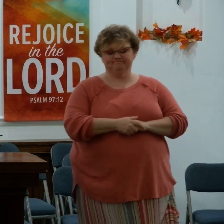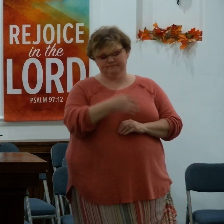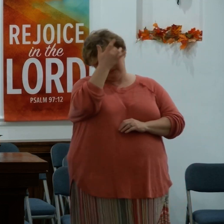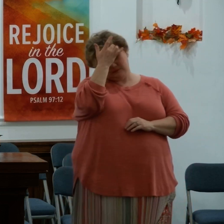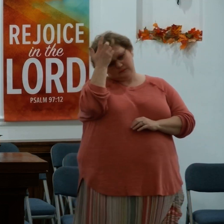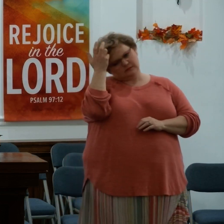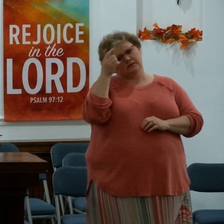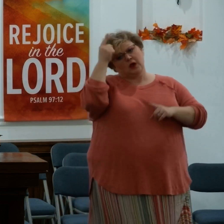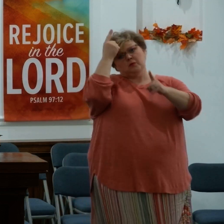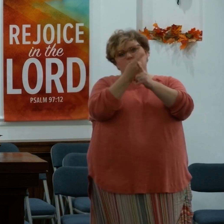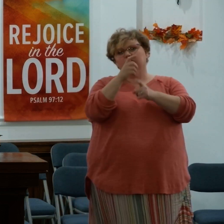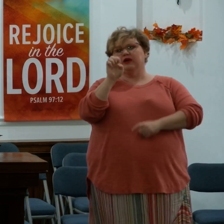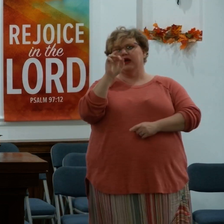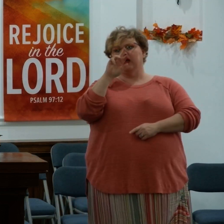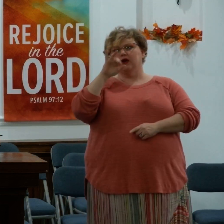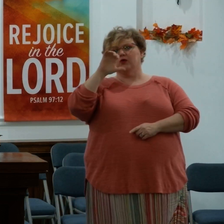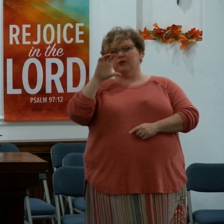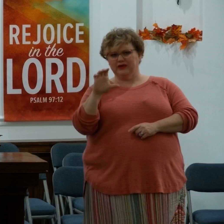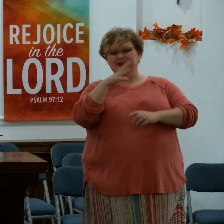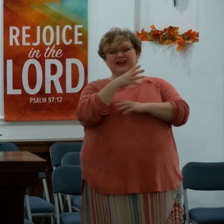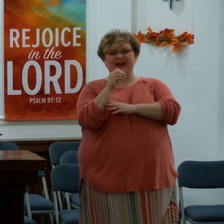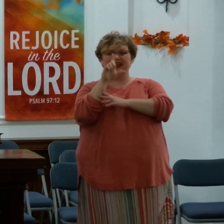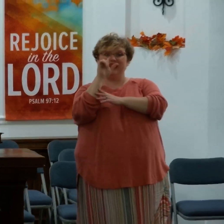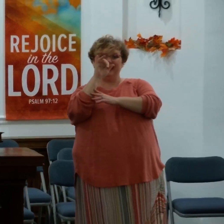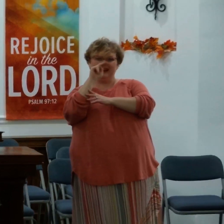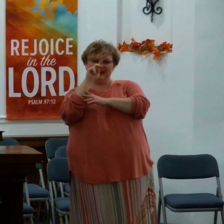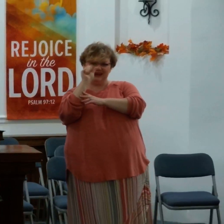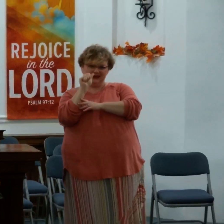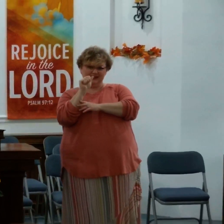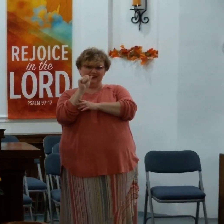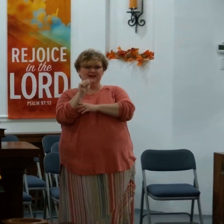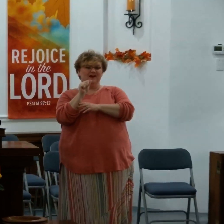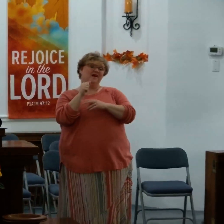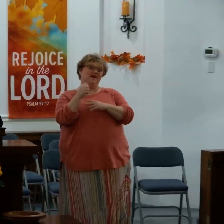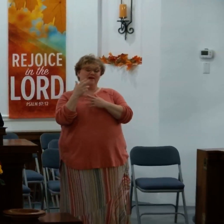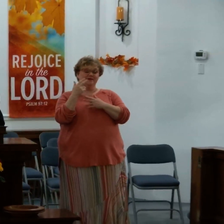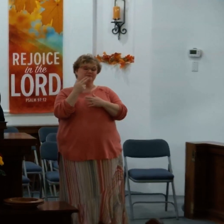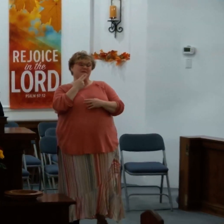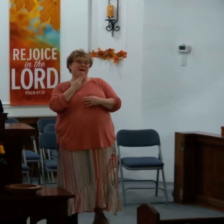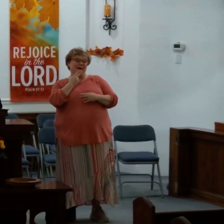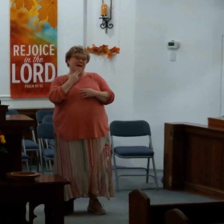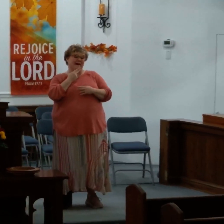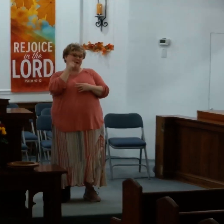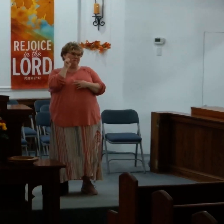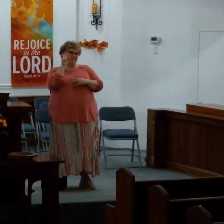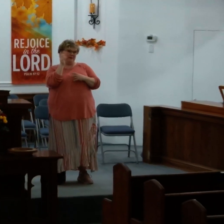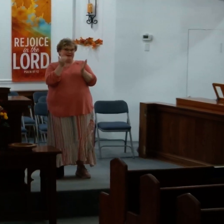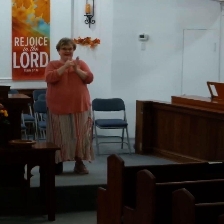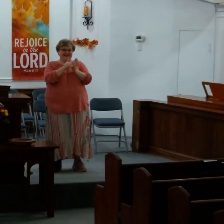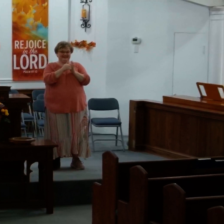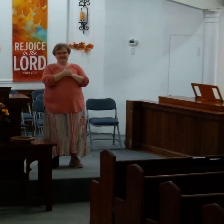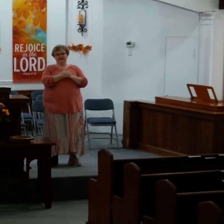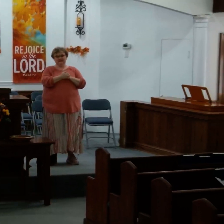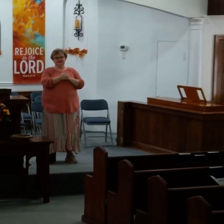Brother Eric and Linda are honeymooning. And if you're on their Facebook page, you notice that they are doing some honeymooning, and